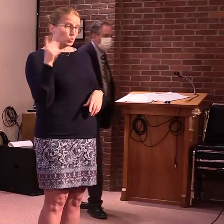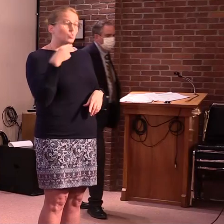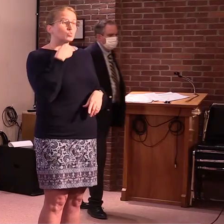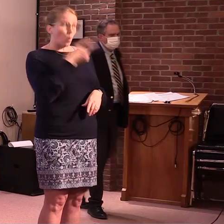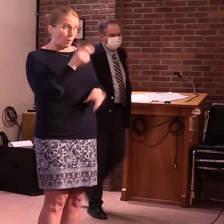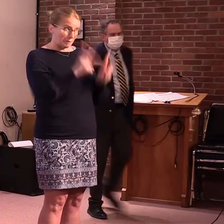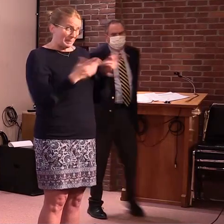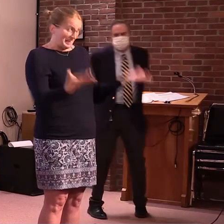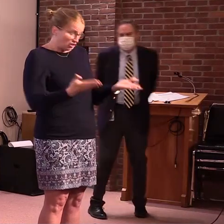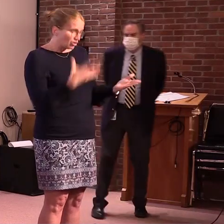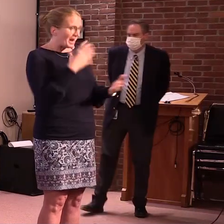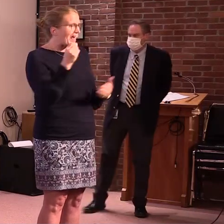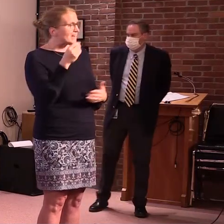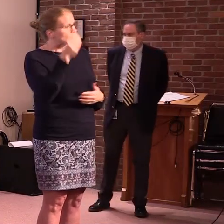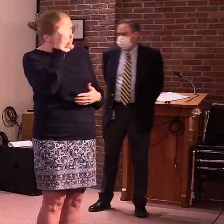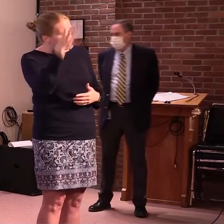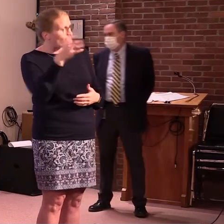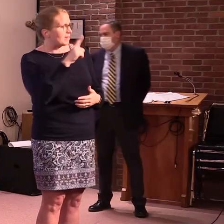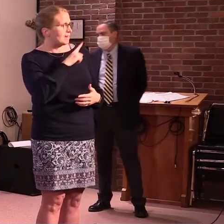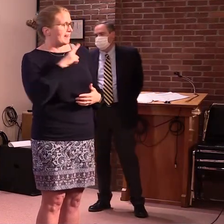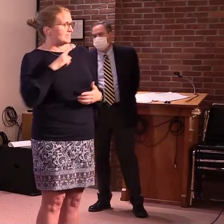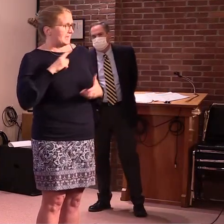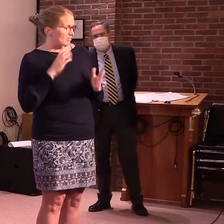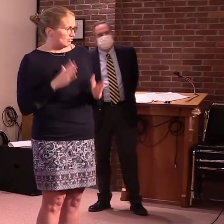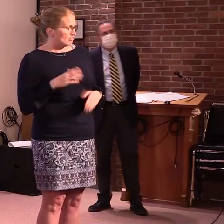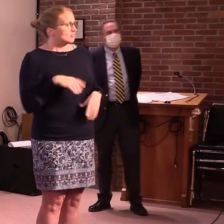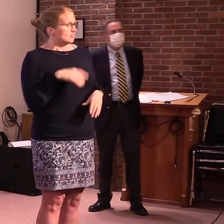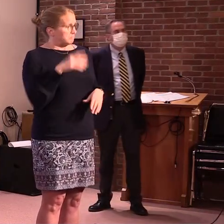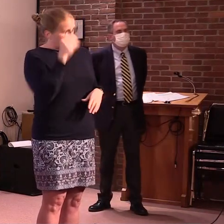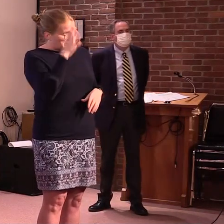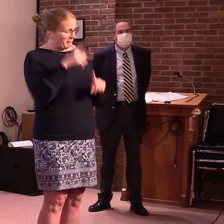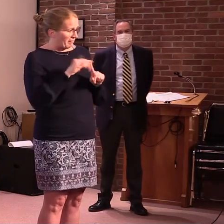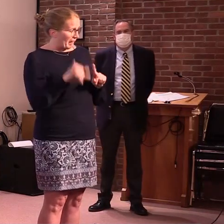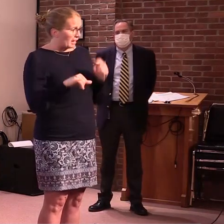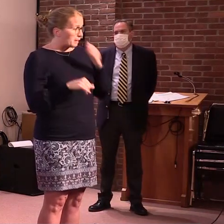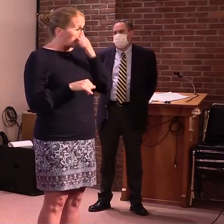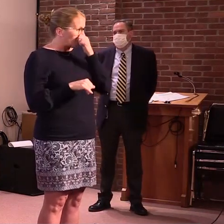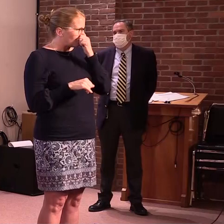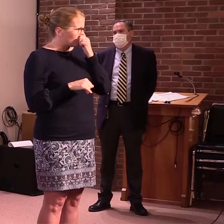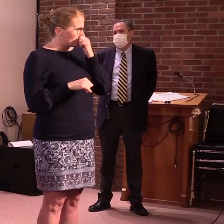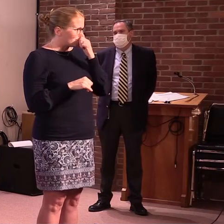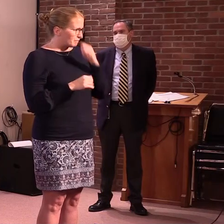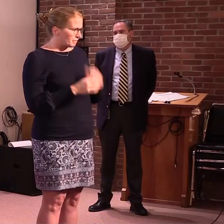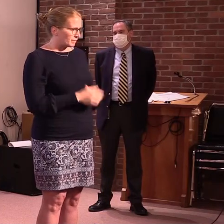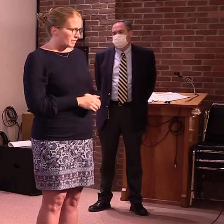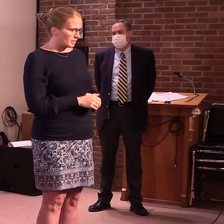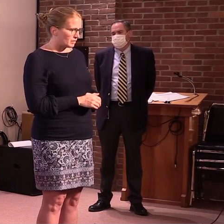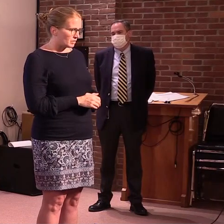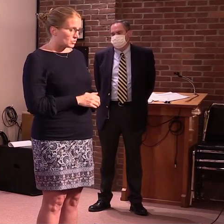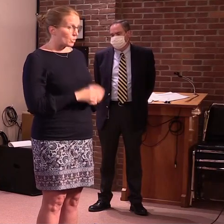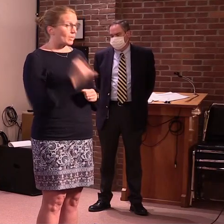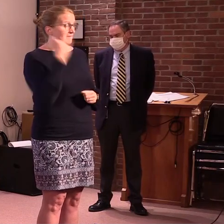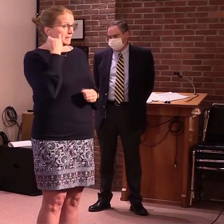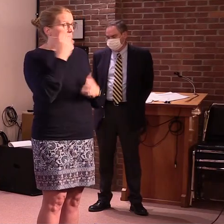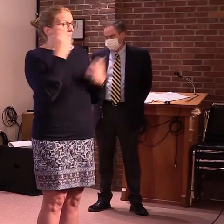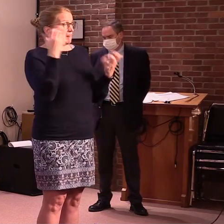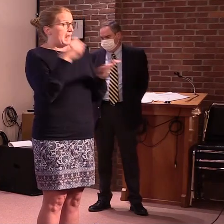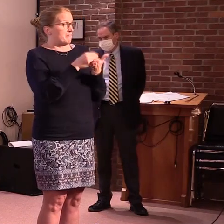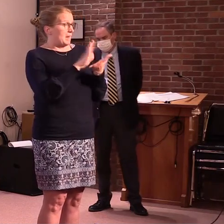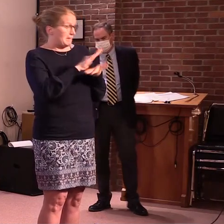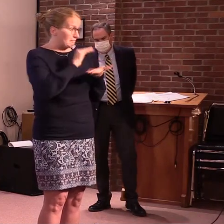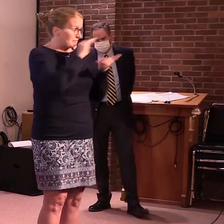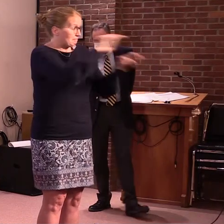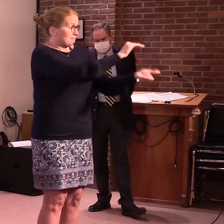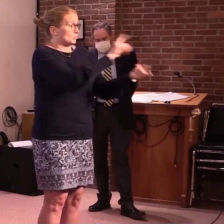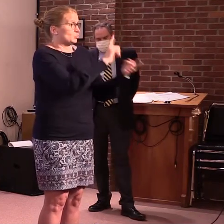have, that as this money, a large amount of money flows into the hospital system, that there